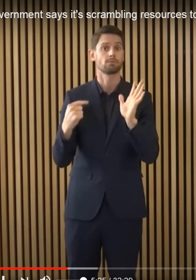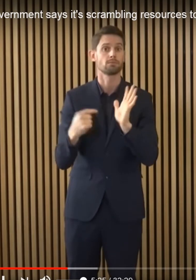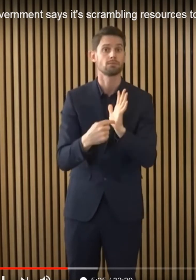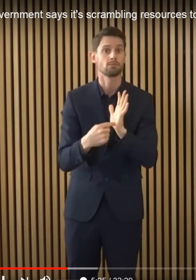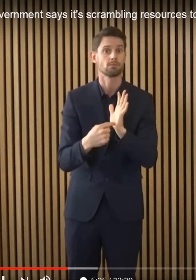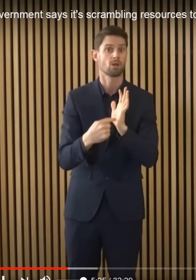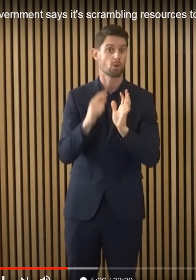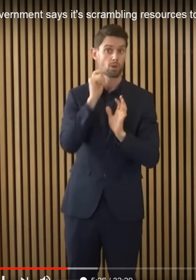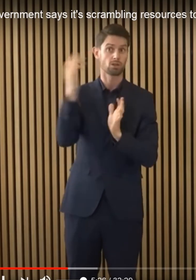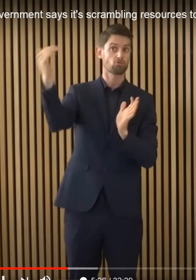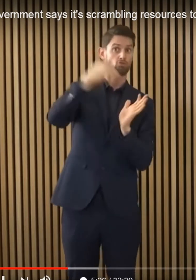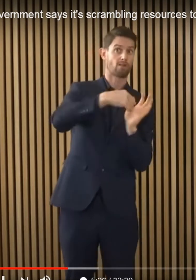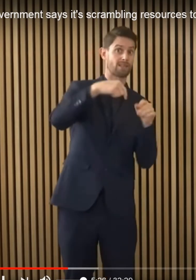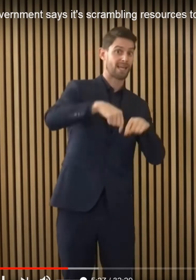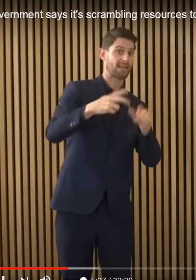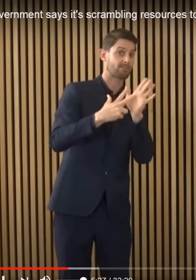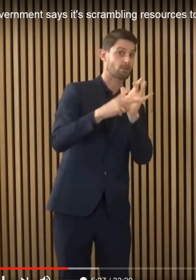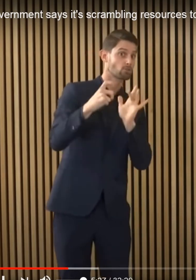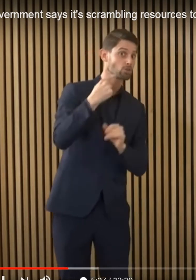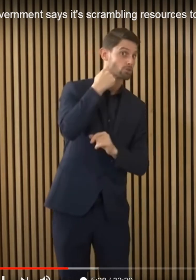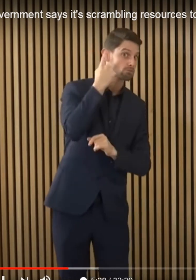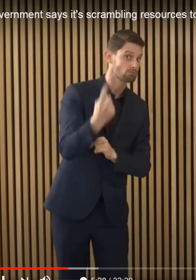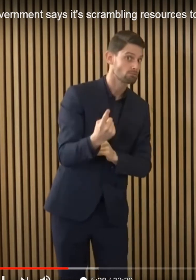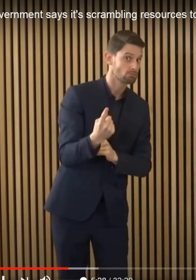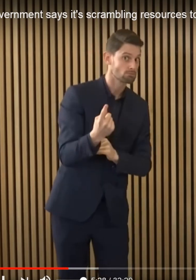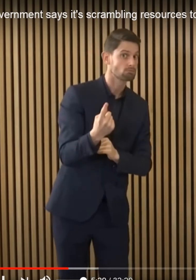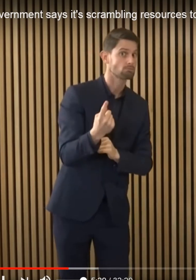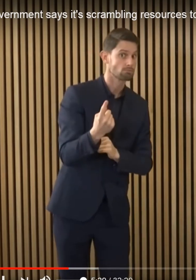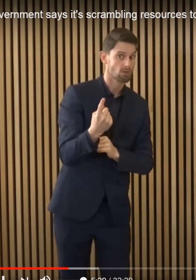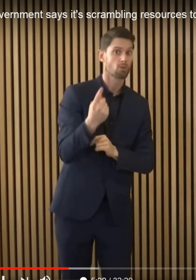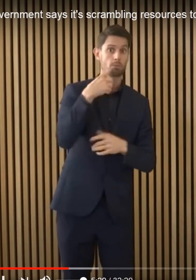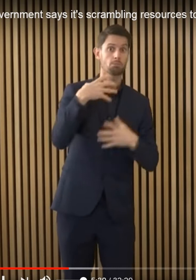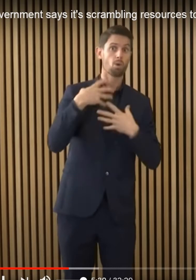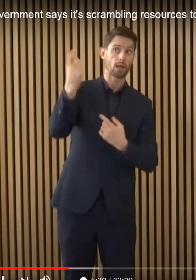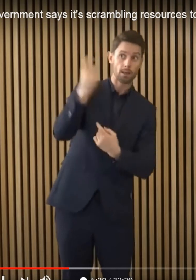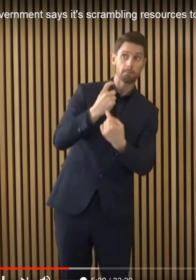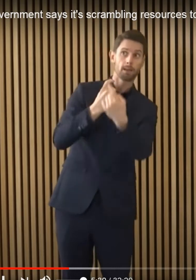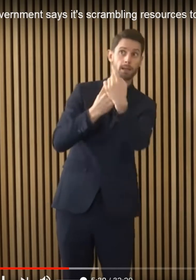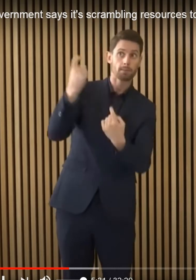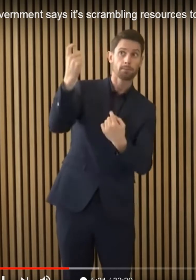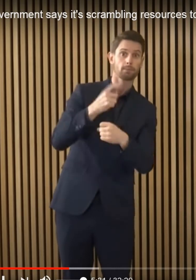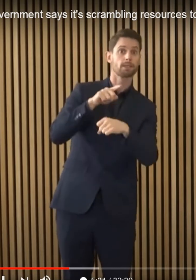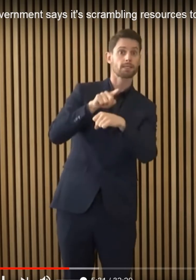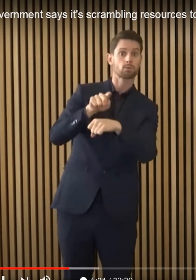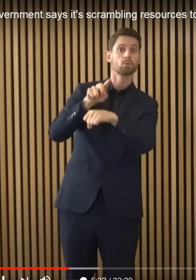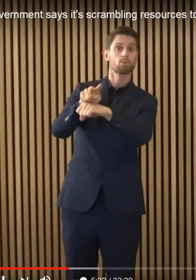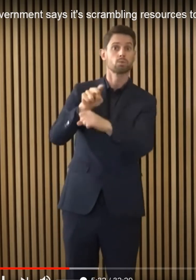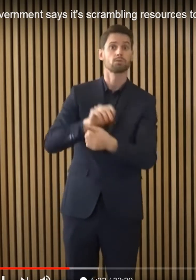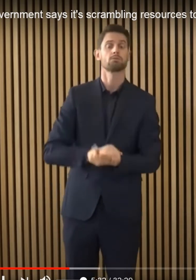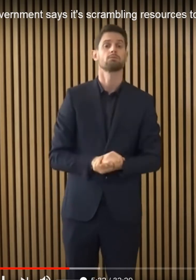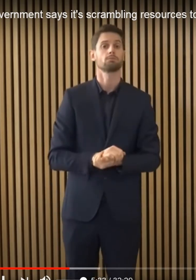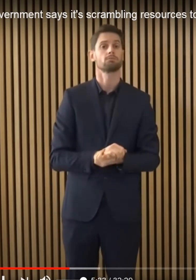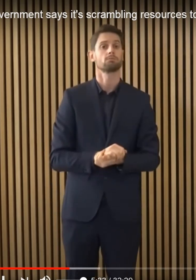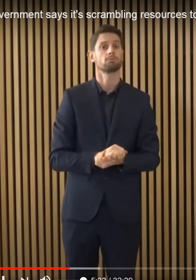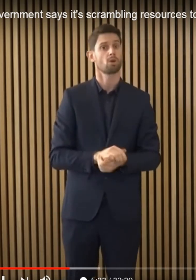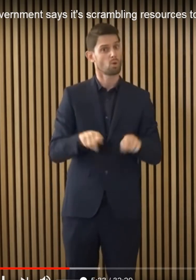expected tomorrow, and they will come in over the coming week. And then fourthly, the role